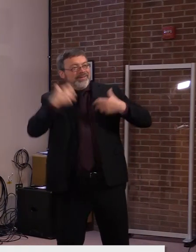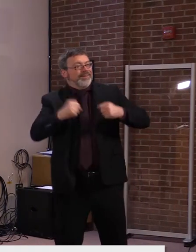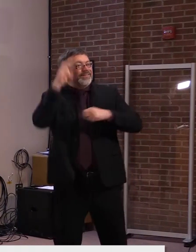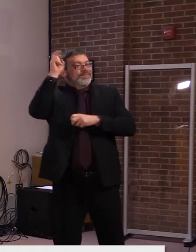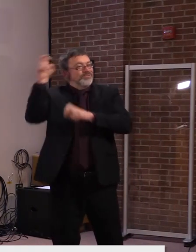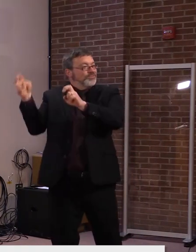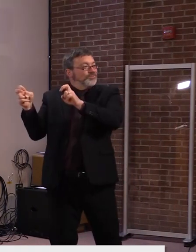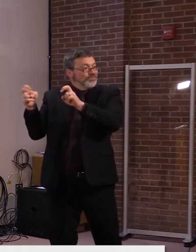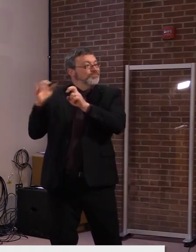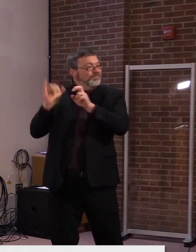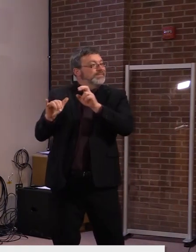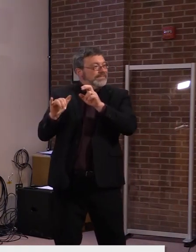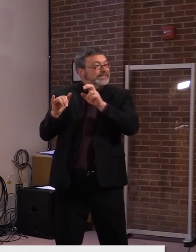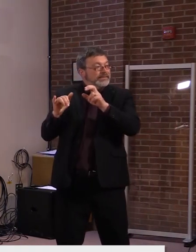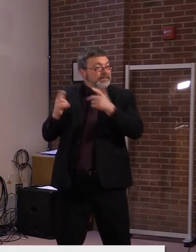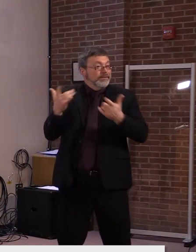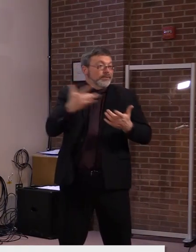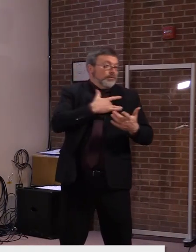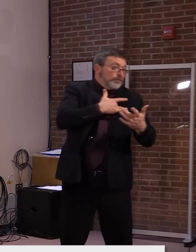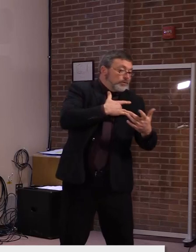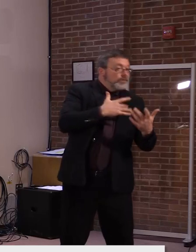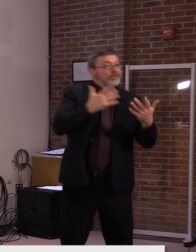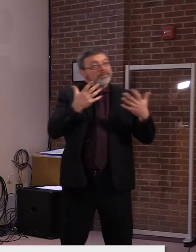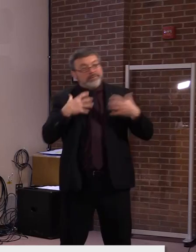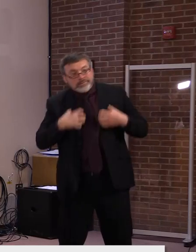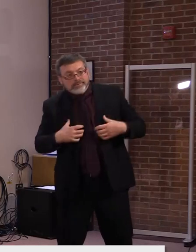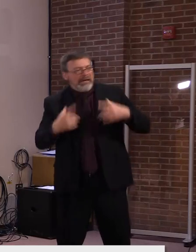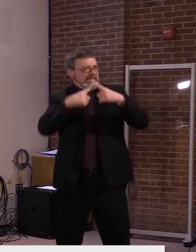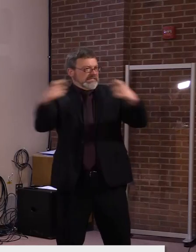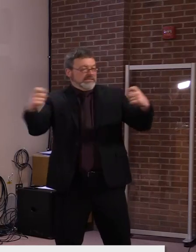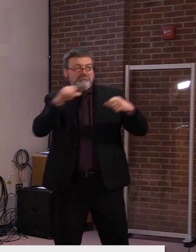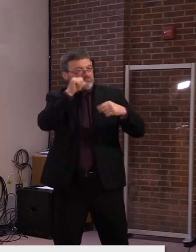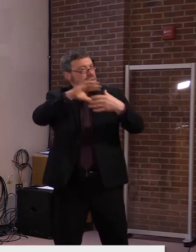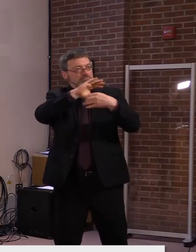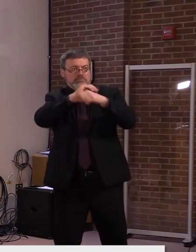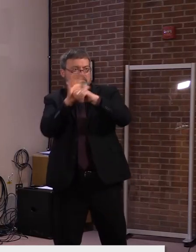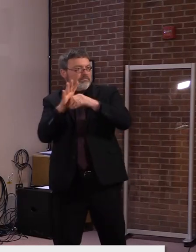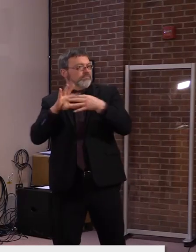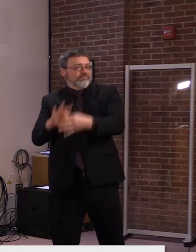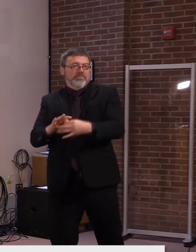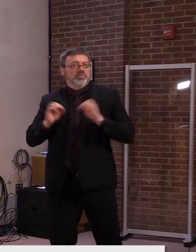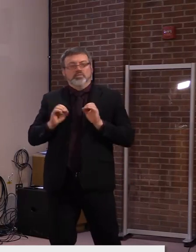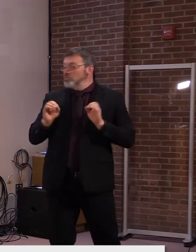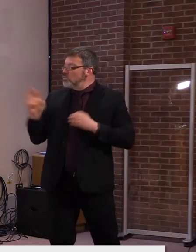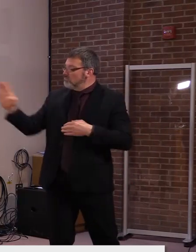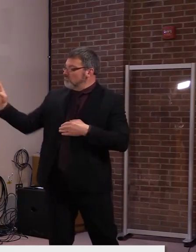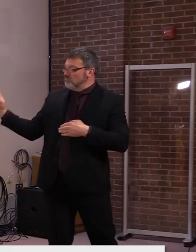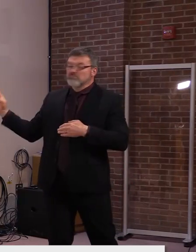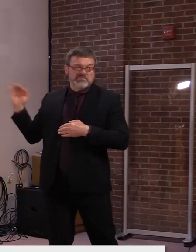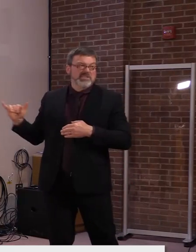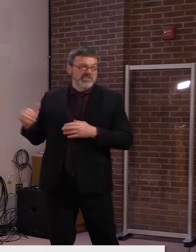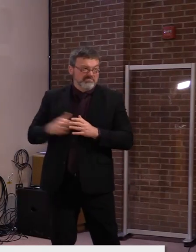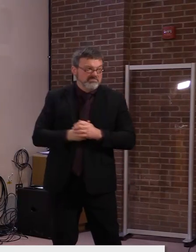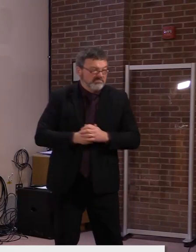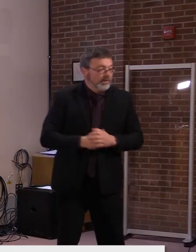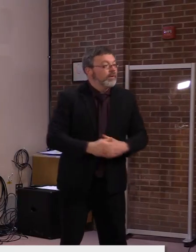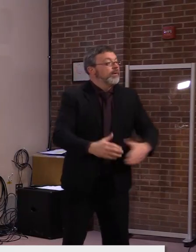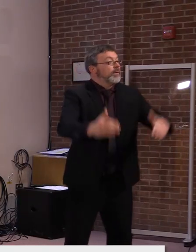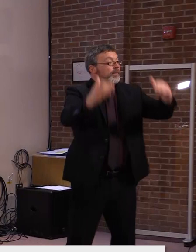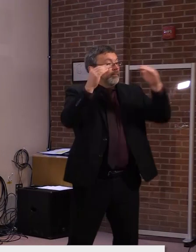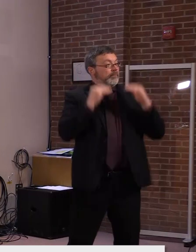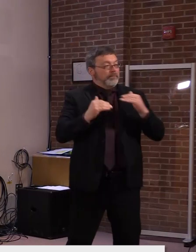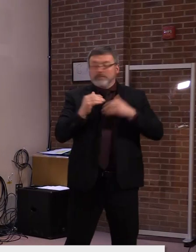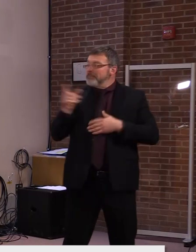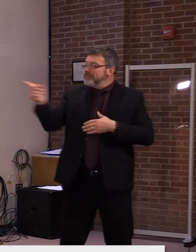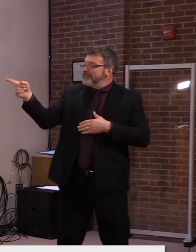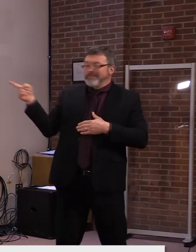are requiring hospitalization for things other than COVID, and that includes the ICU as well. Looking at the fatality numbers